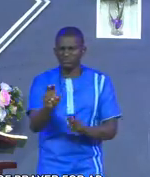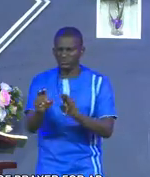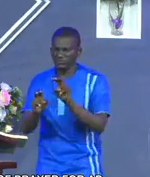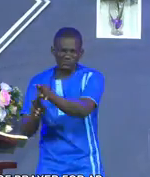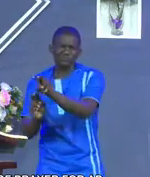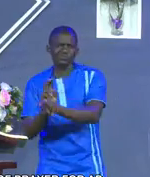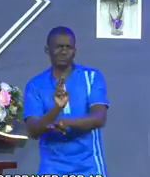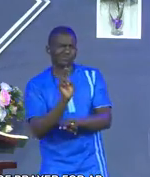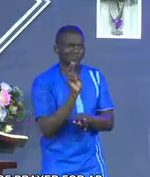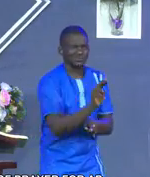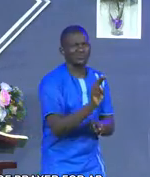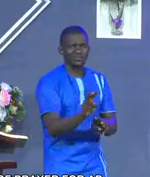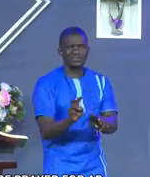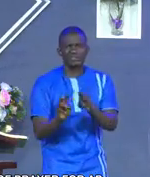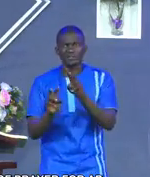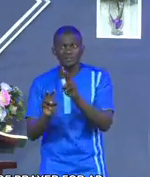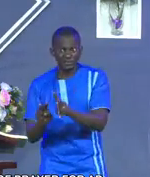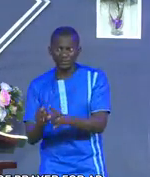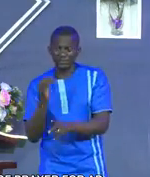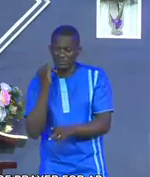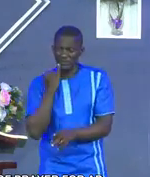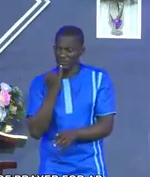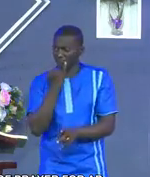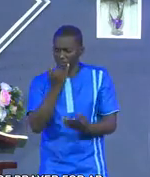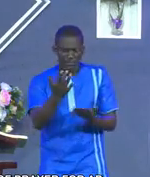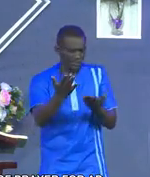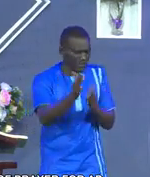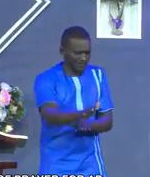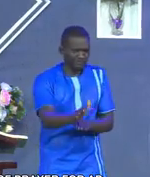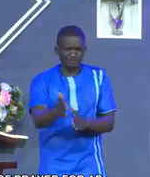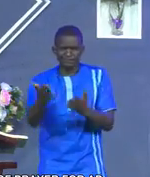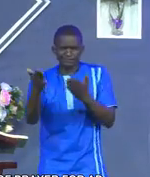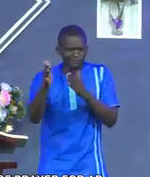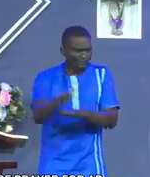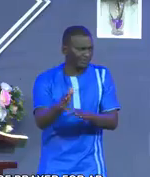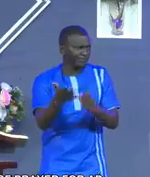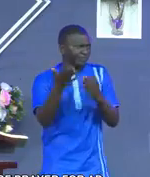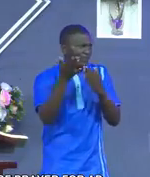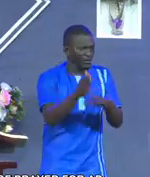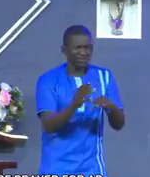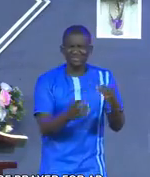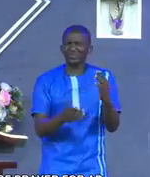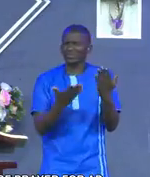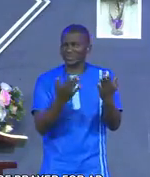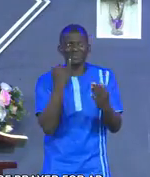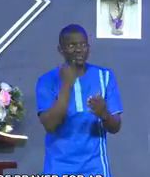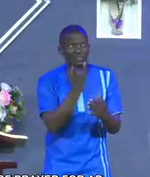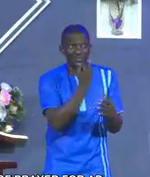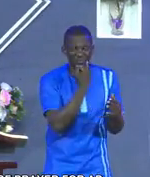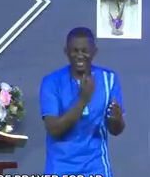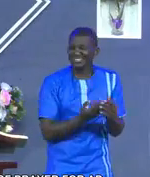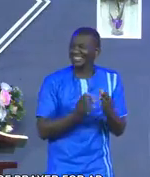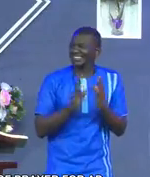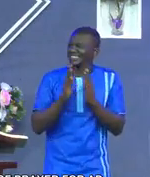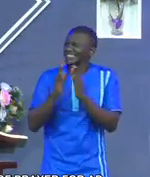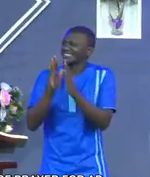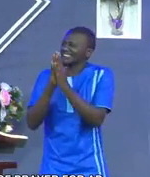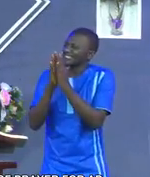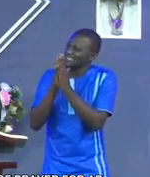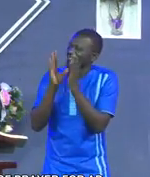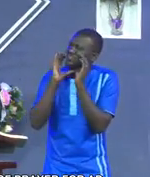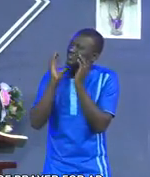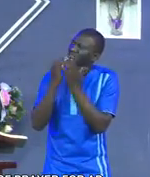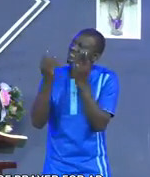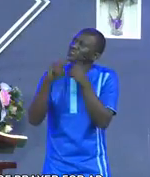bafa. Abantu ne bajja eri Musa ne bagamba nti, twonoonye kubanga twemulugunyizza Mukama